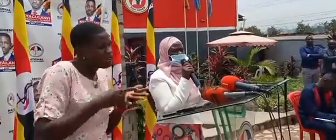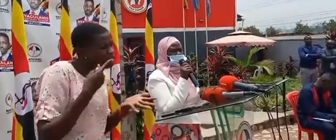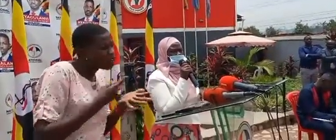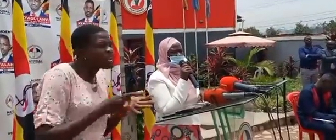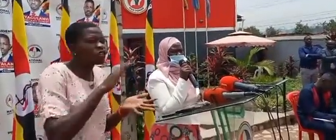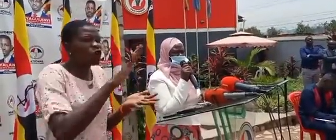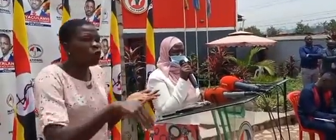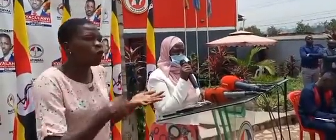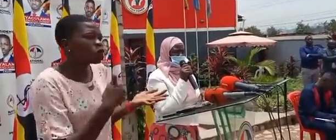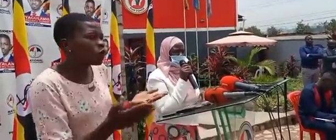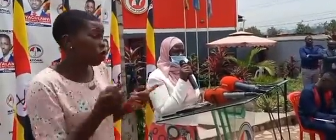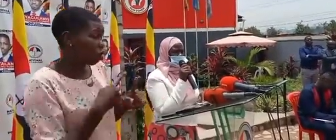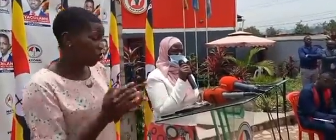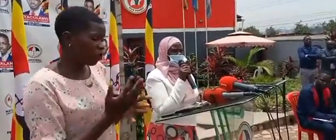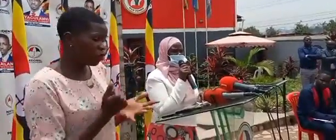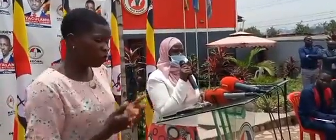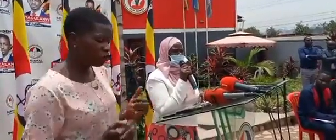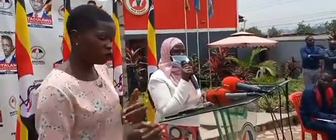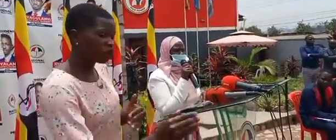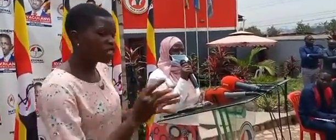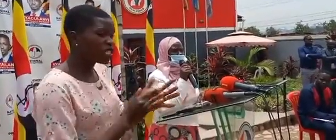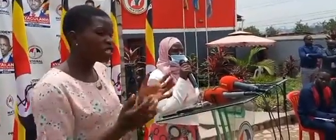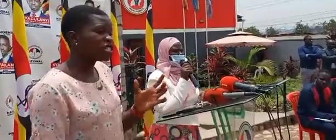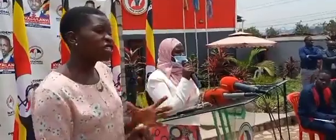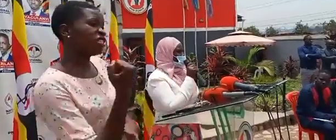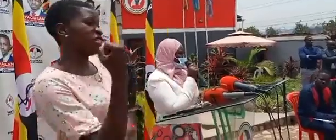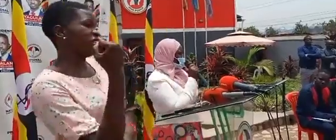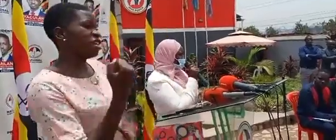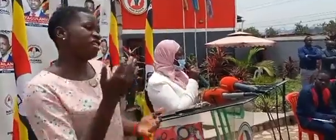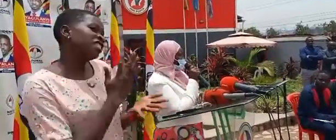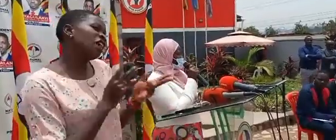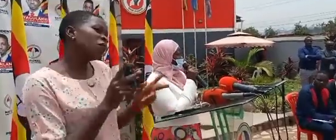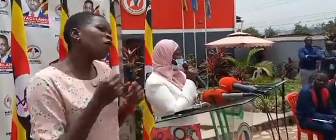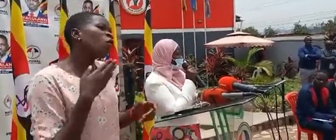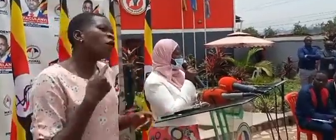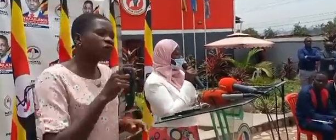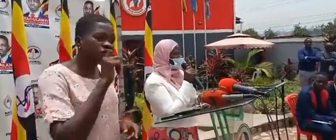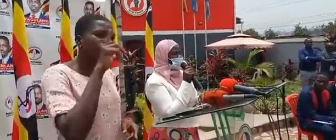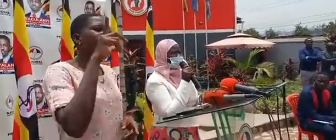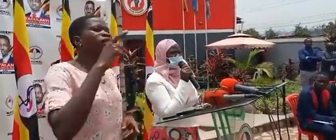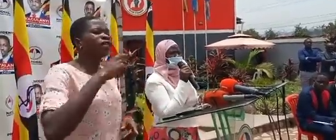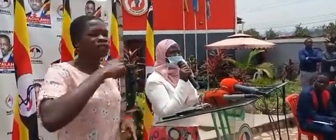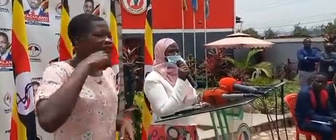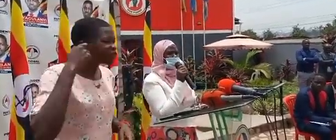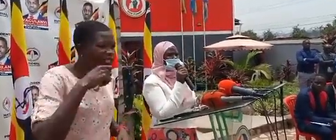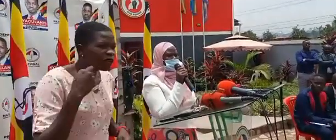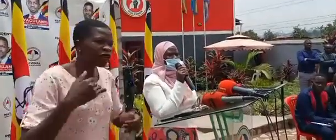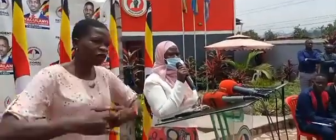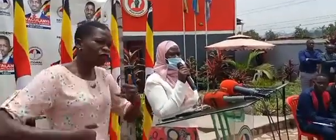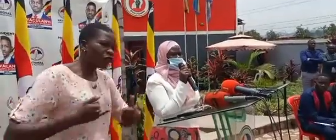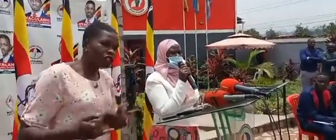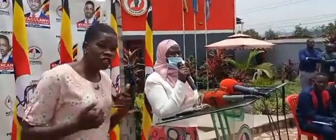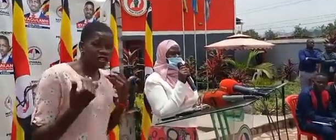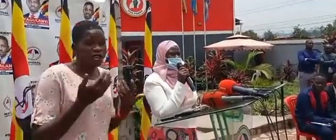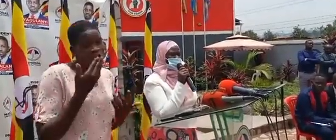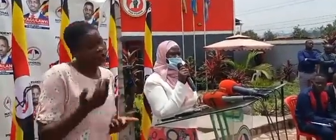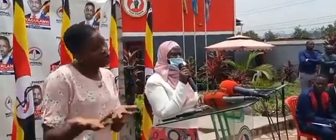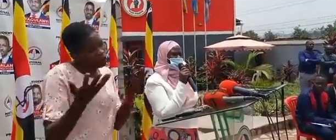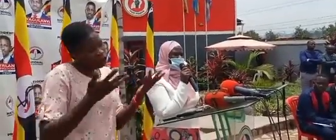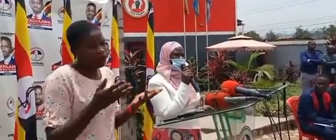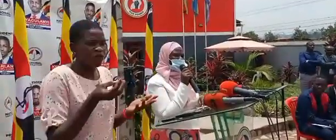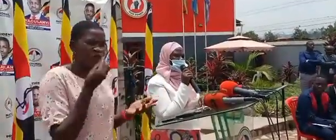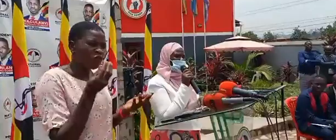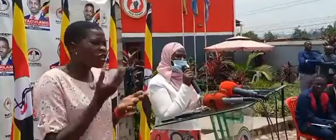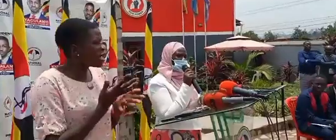tukagala nyone tugena mista. Na watu waja kwa galo kulia kulia mbanyo alo kusibi unukoka. Waje wa sibi enyama. So, yona